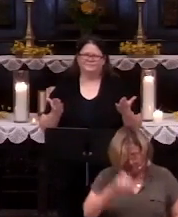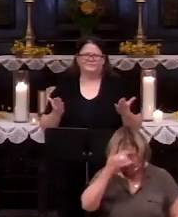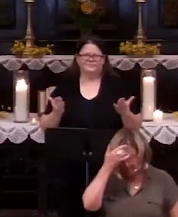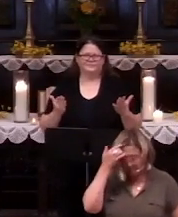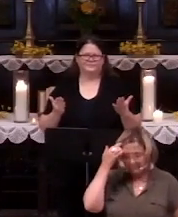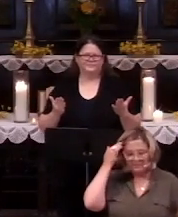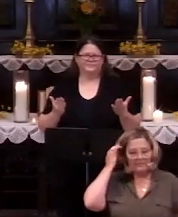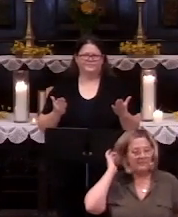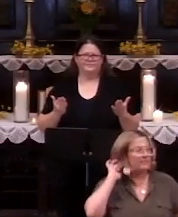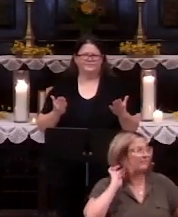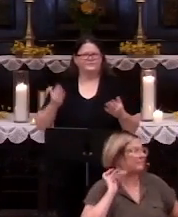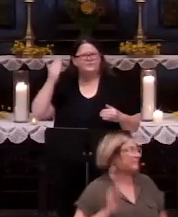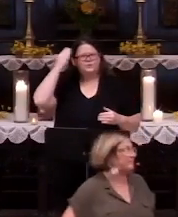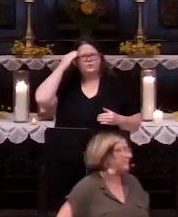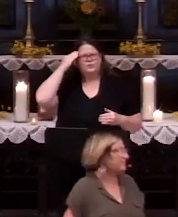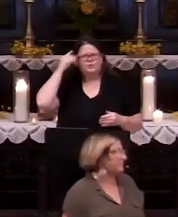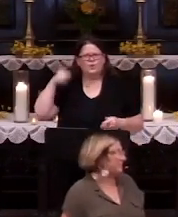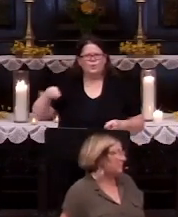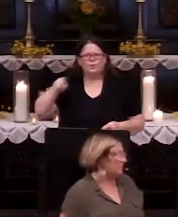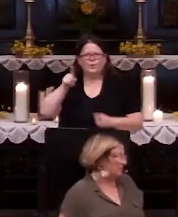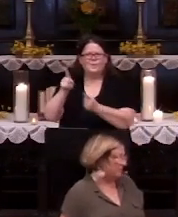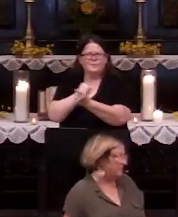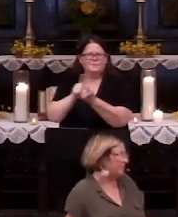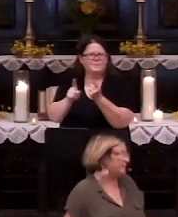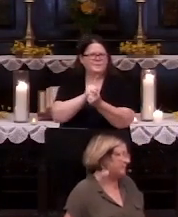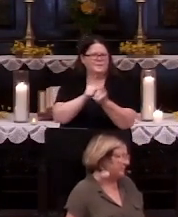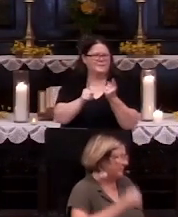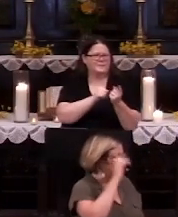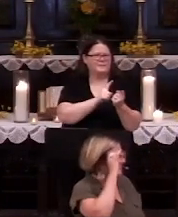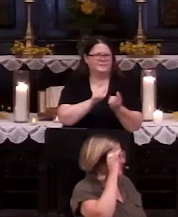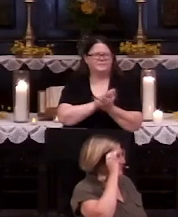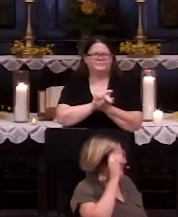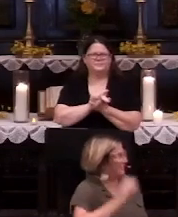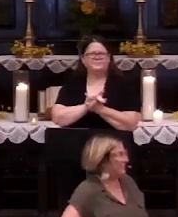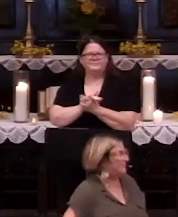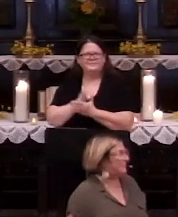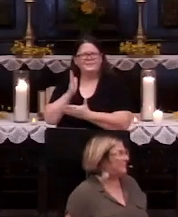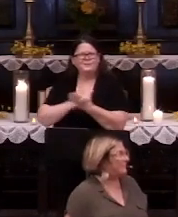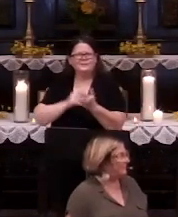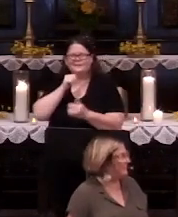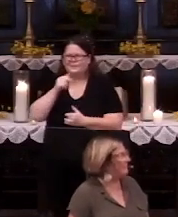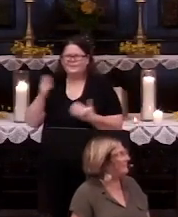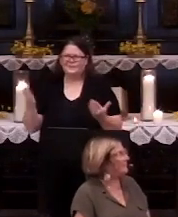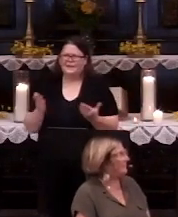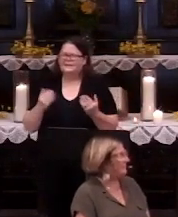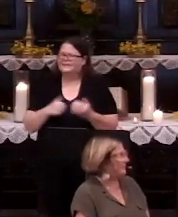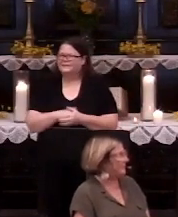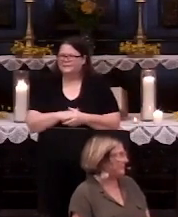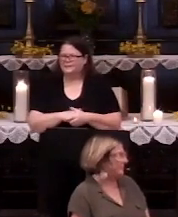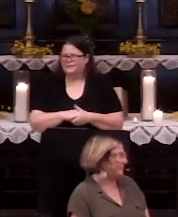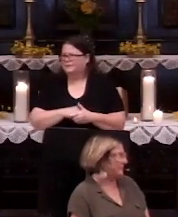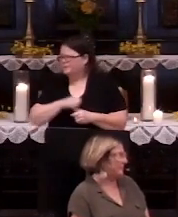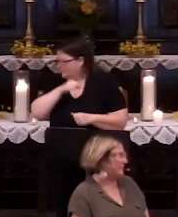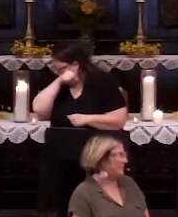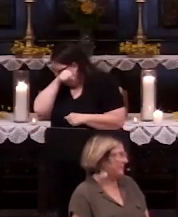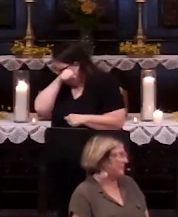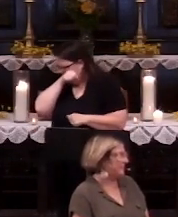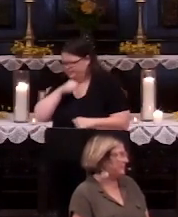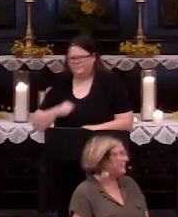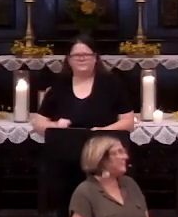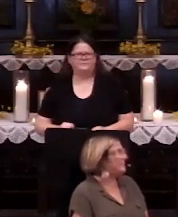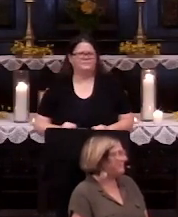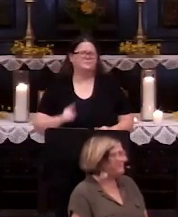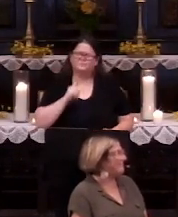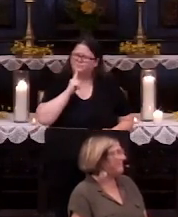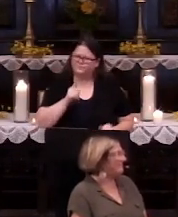and to get to know all of you and many who are not here, my colleagues, staff, etc. Really, truly, it's